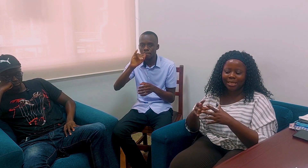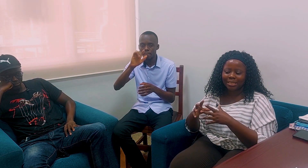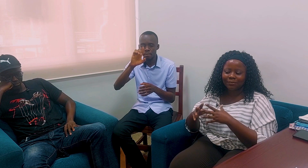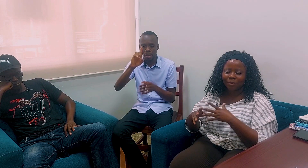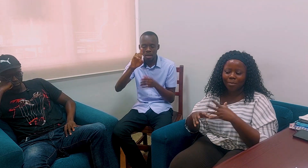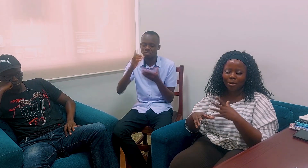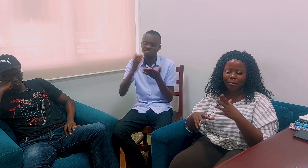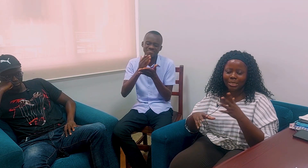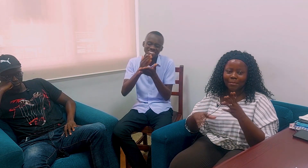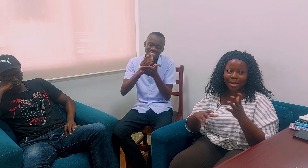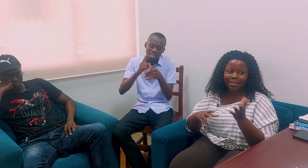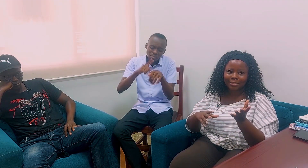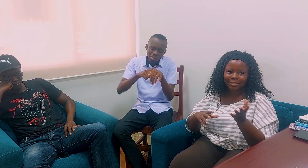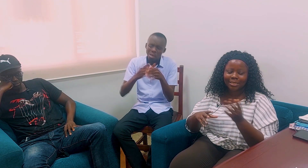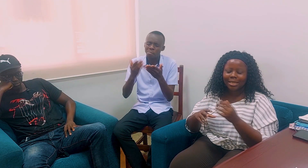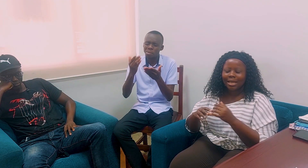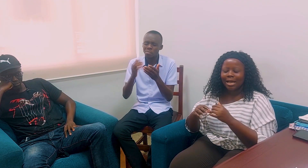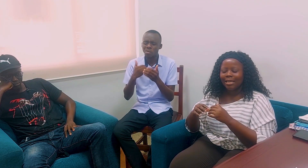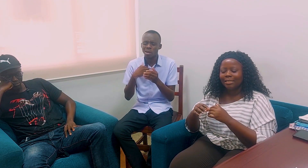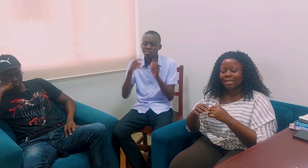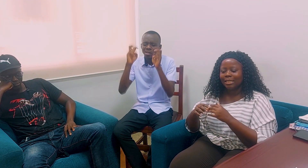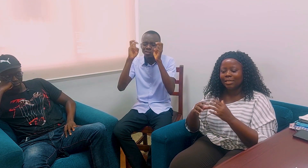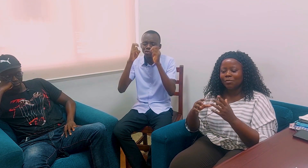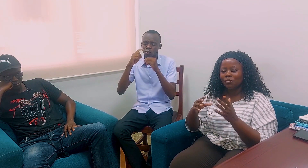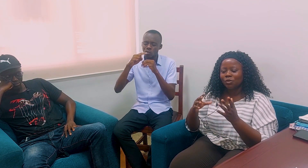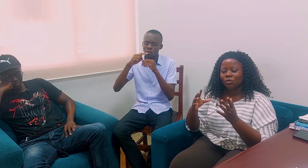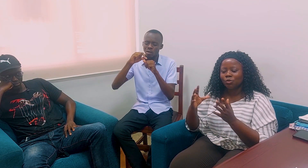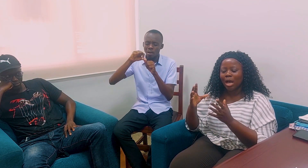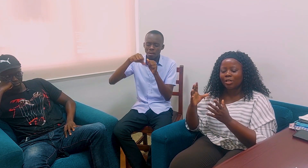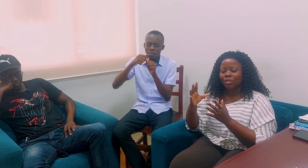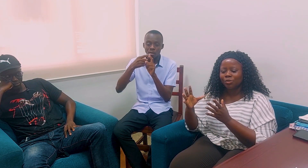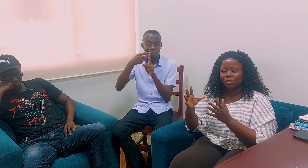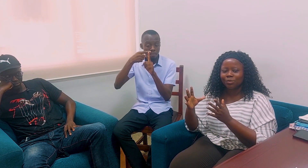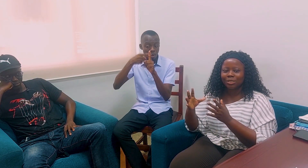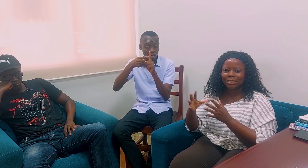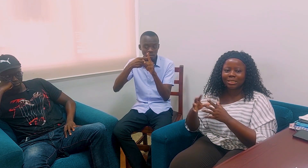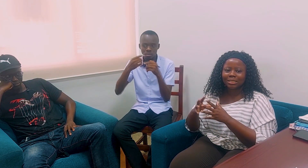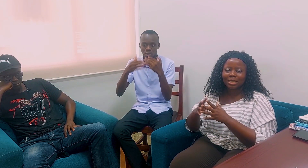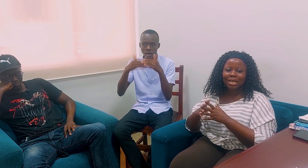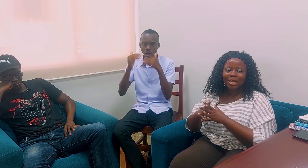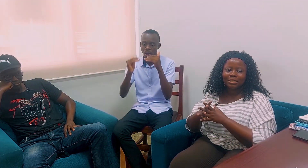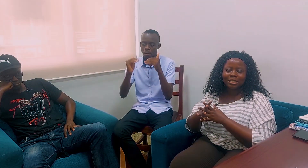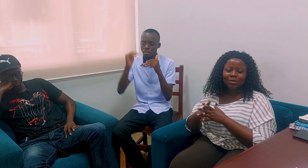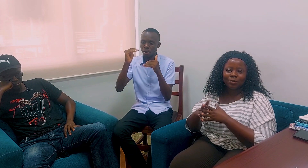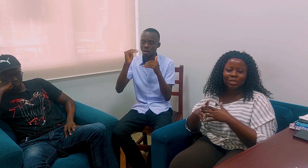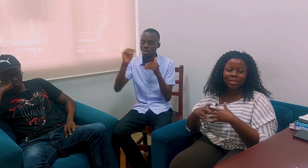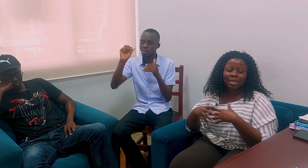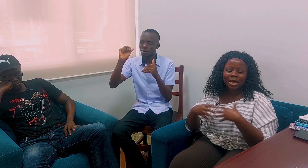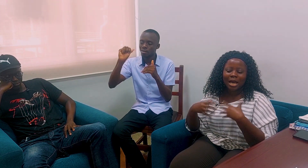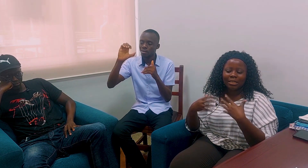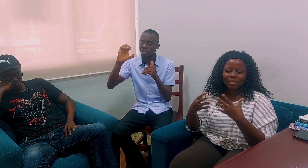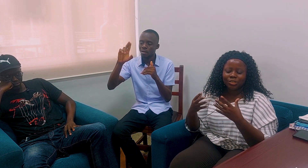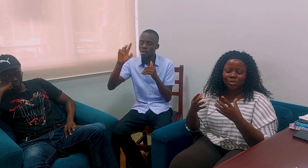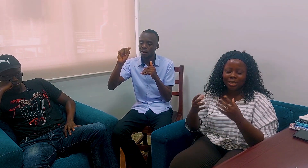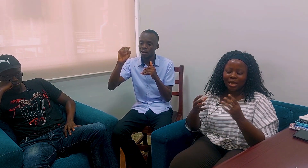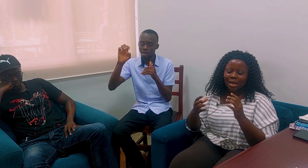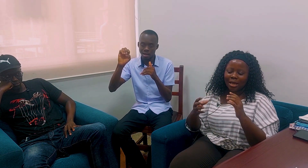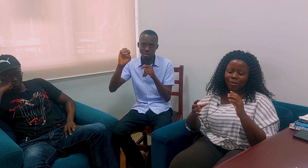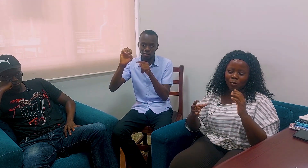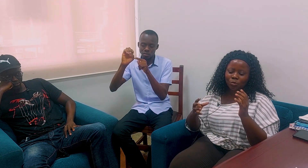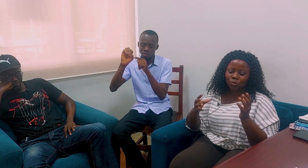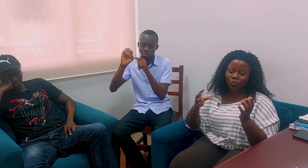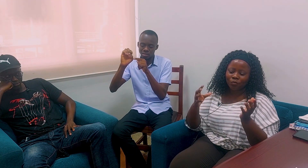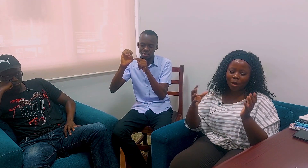that pains for about a month, and then it moves on to acute, which is dealing with an issue